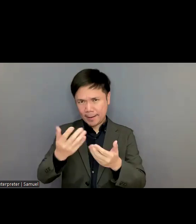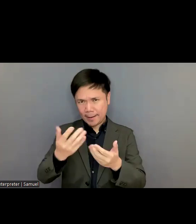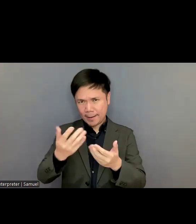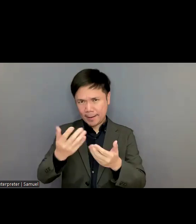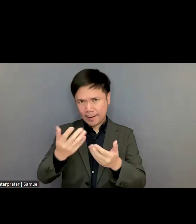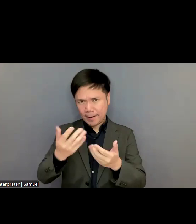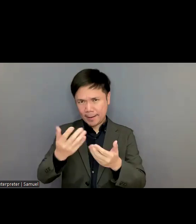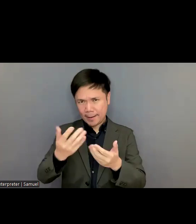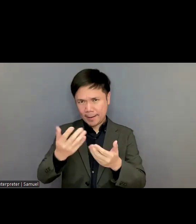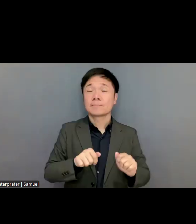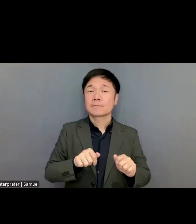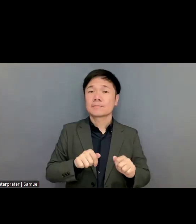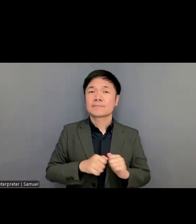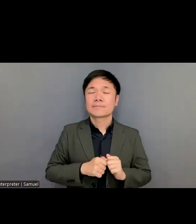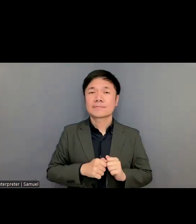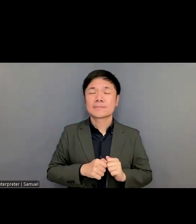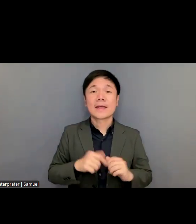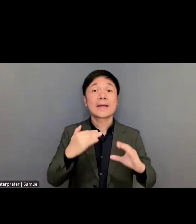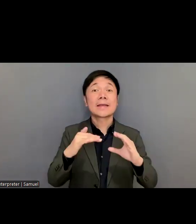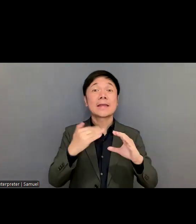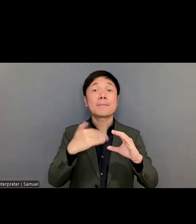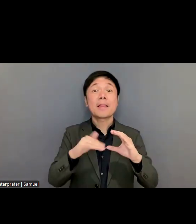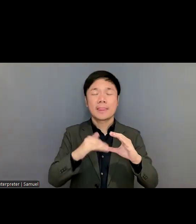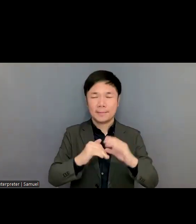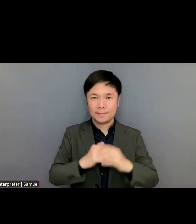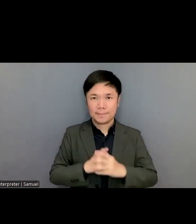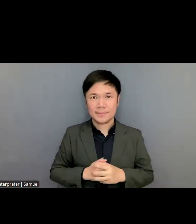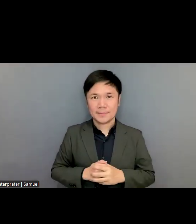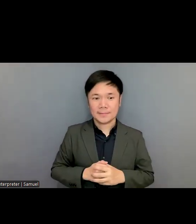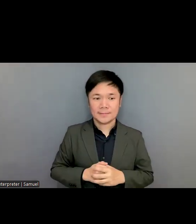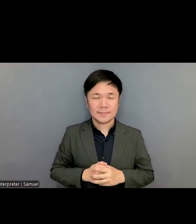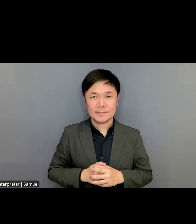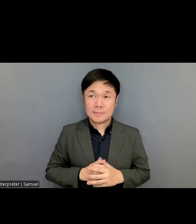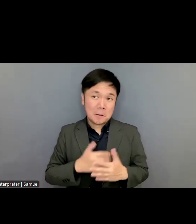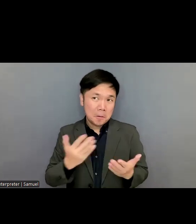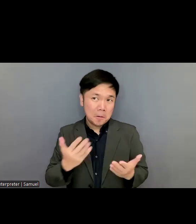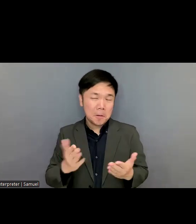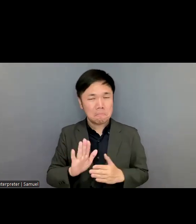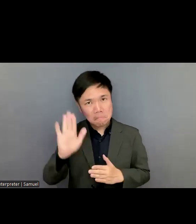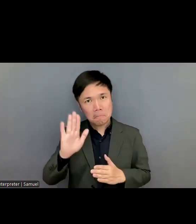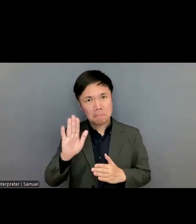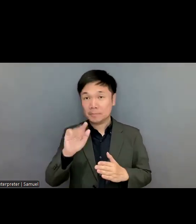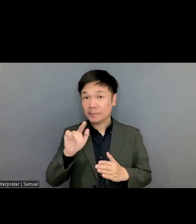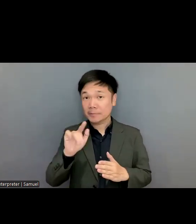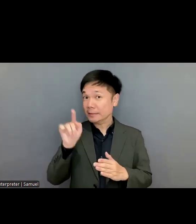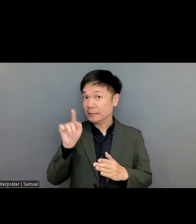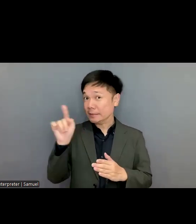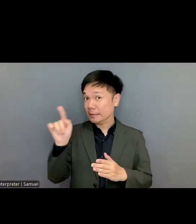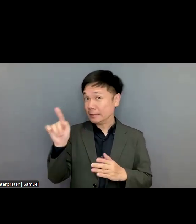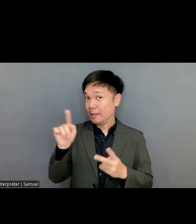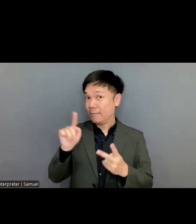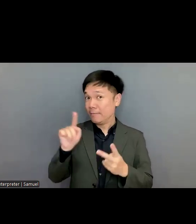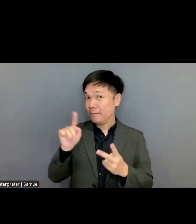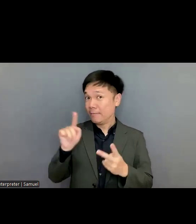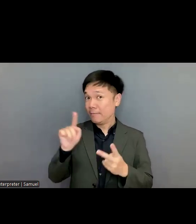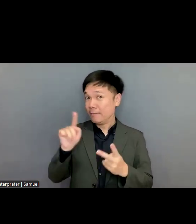chat box our email, and I will also share the plain text version of the program for